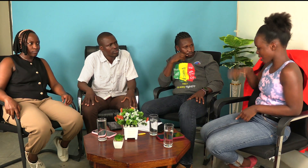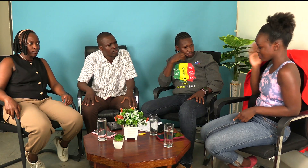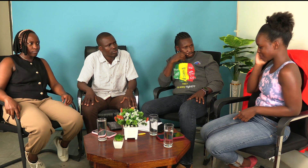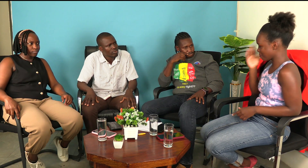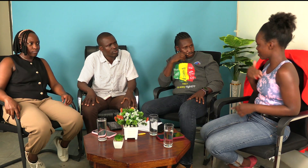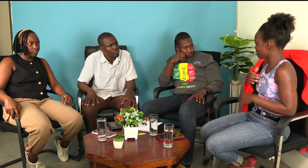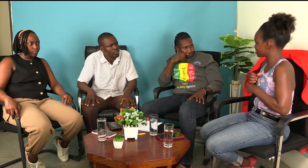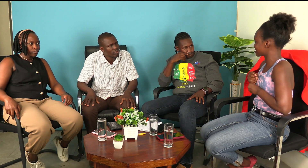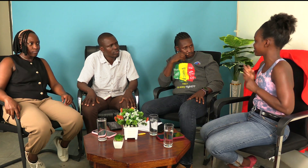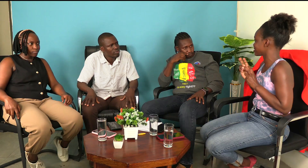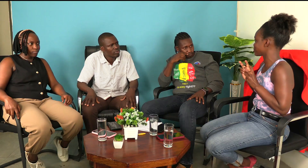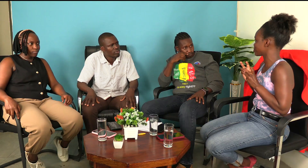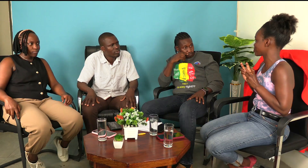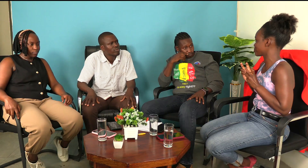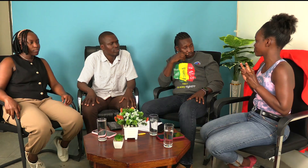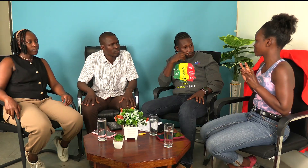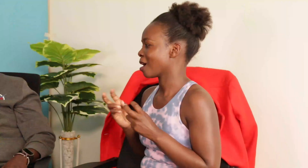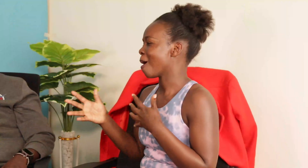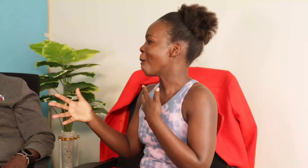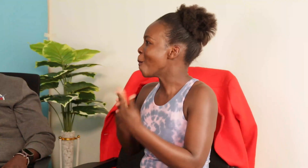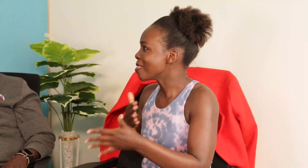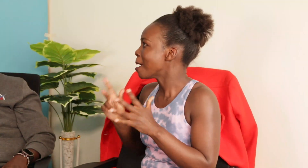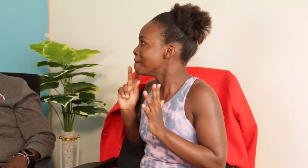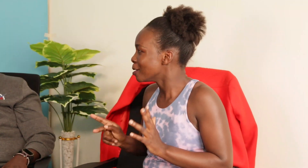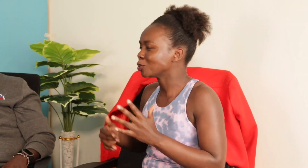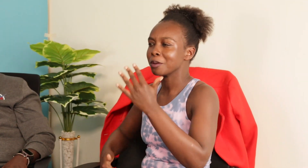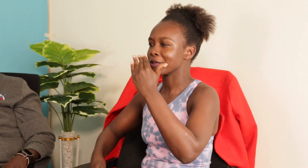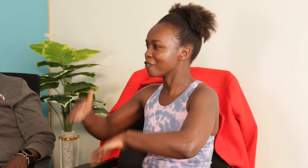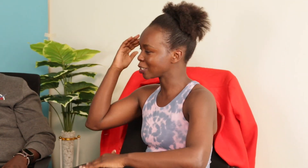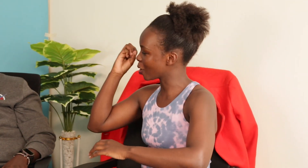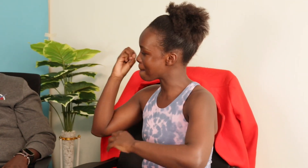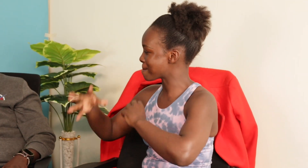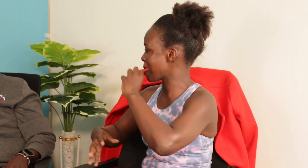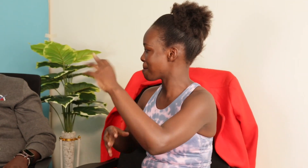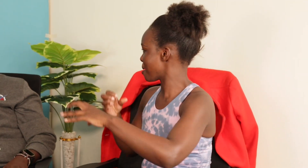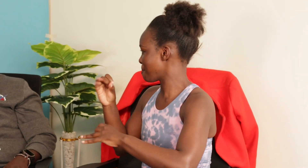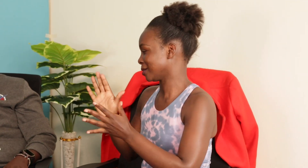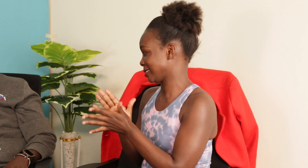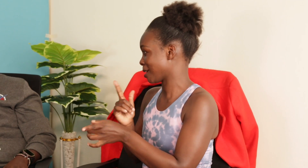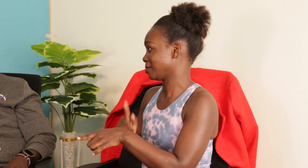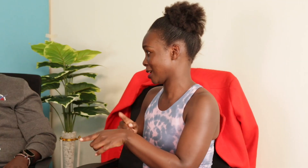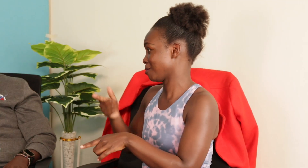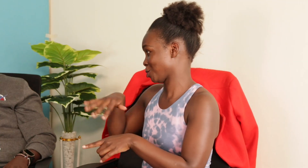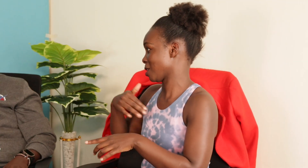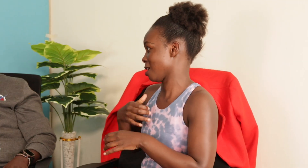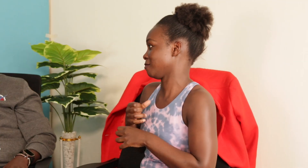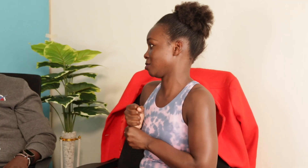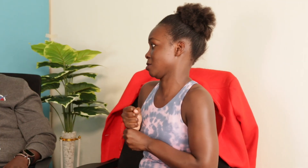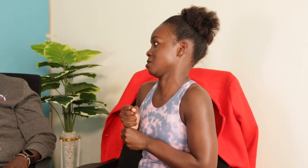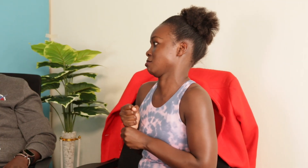I also remember we as deaf persons, we have issues with self-confidence. Sometimes we